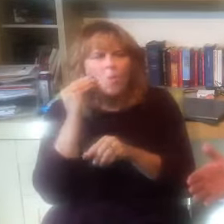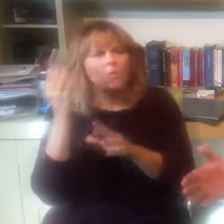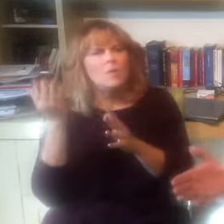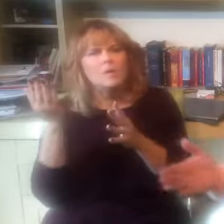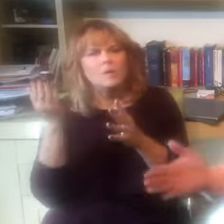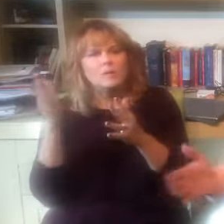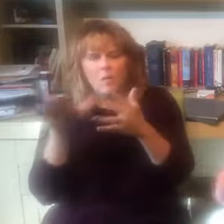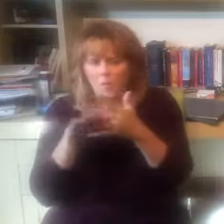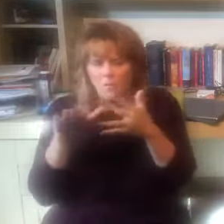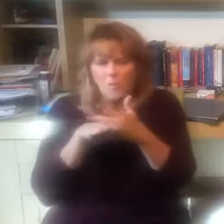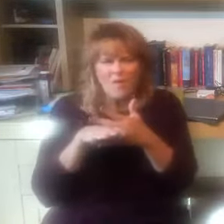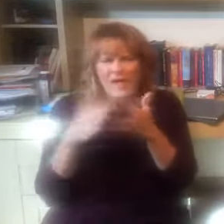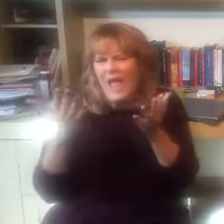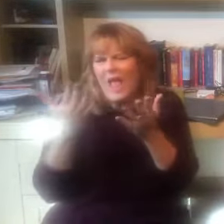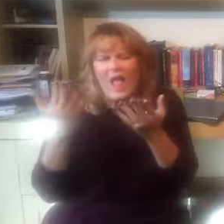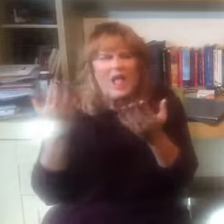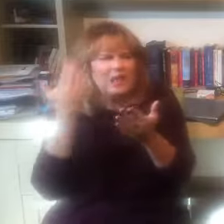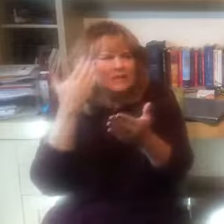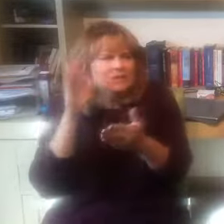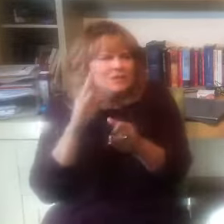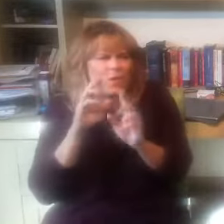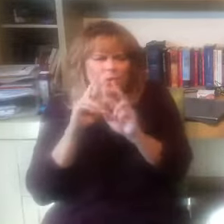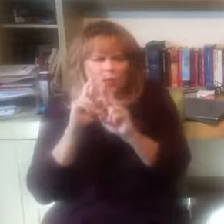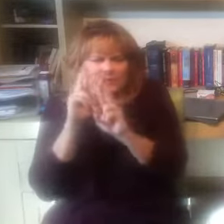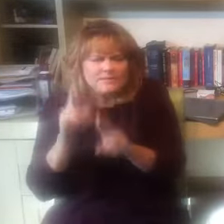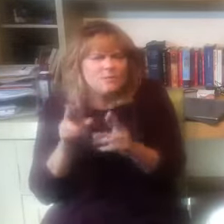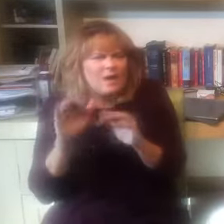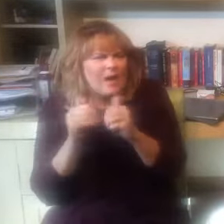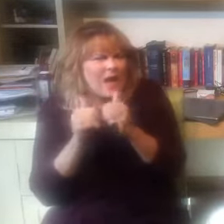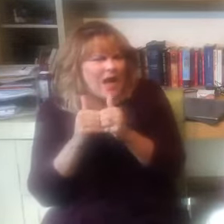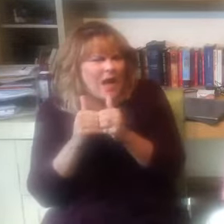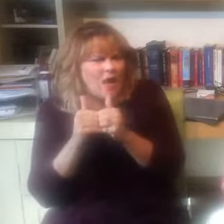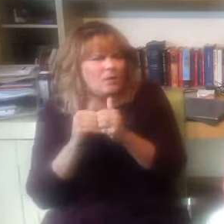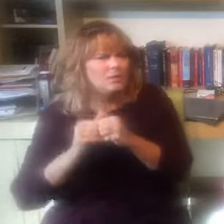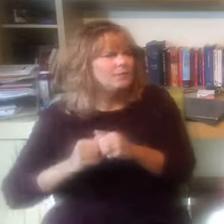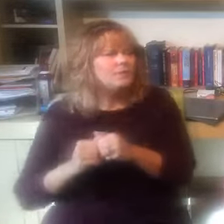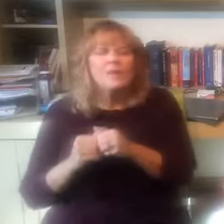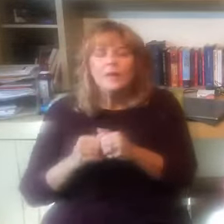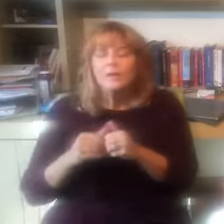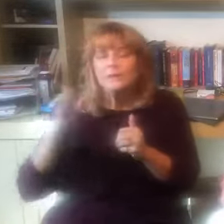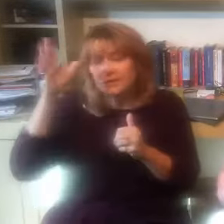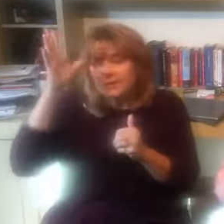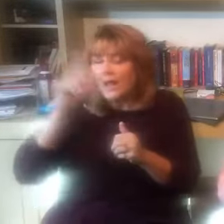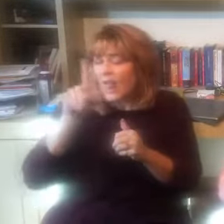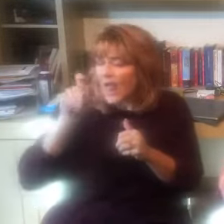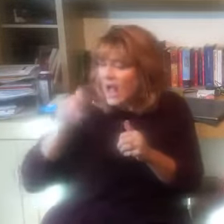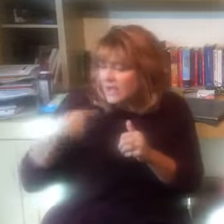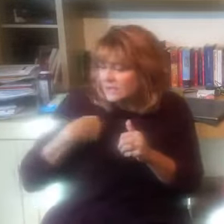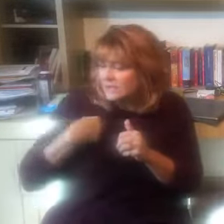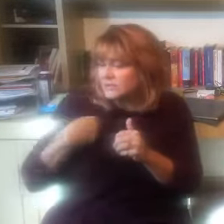how to respond to these letters. And I remember he asked me, he said,